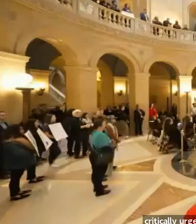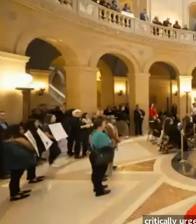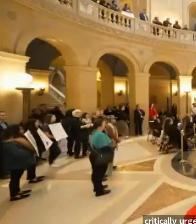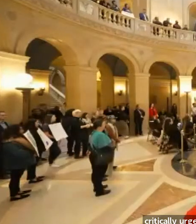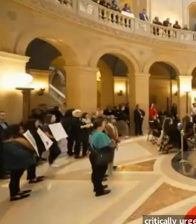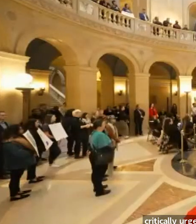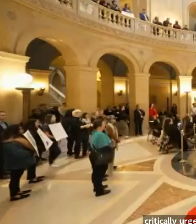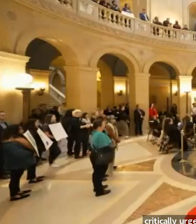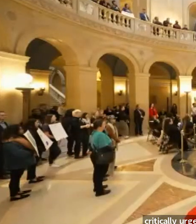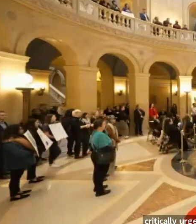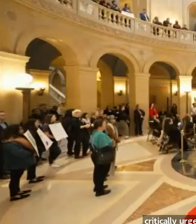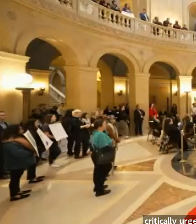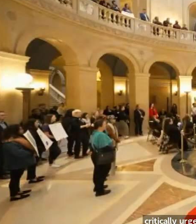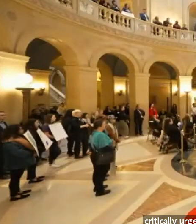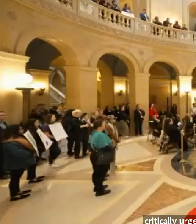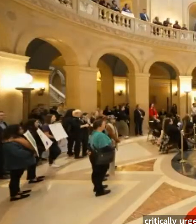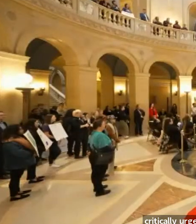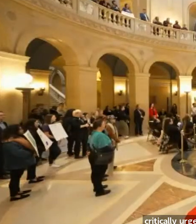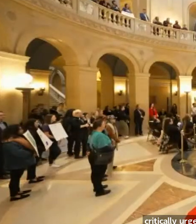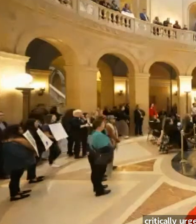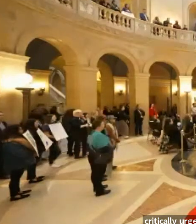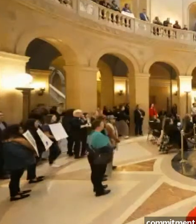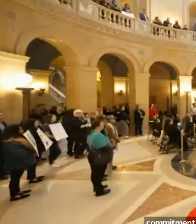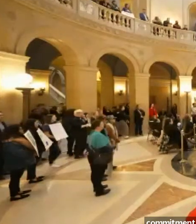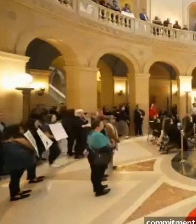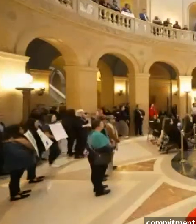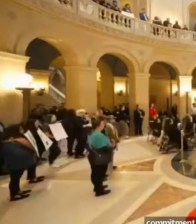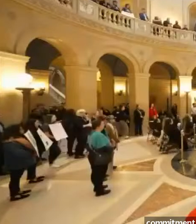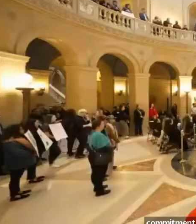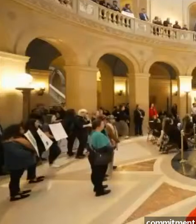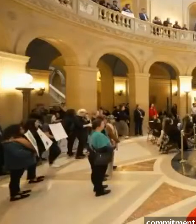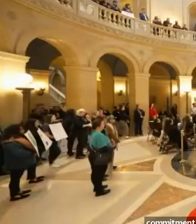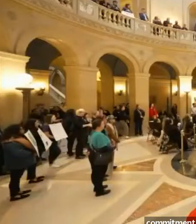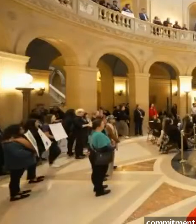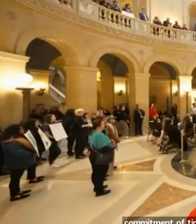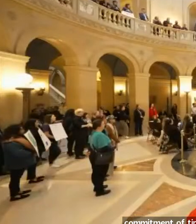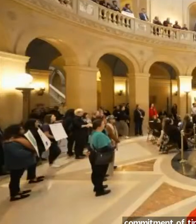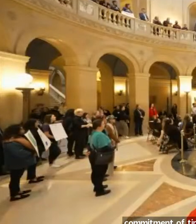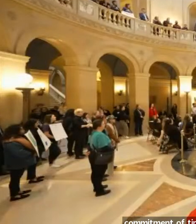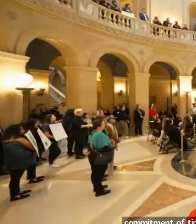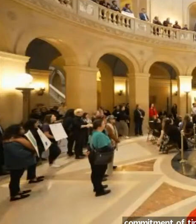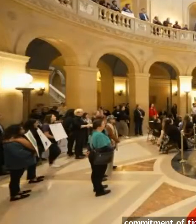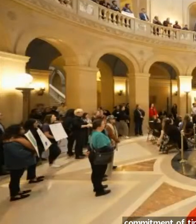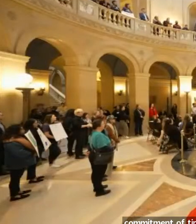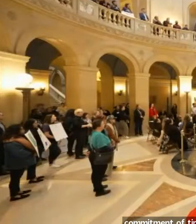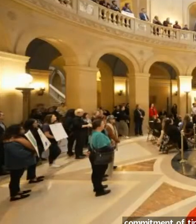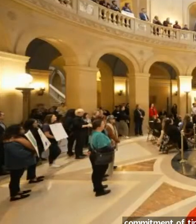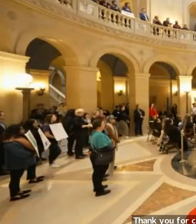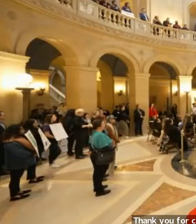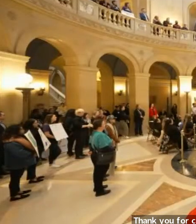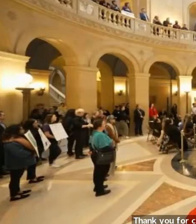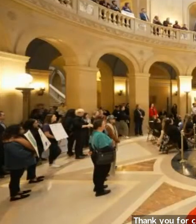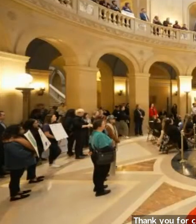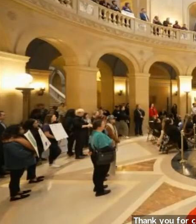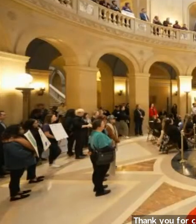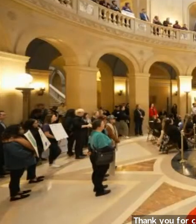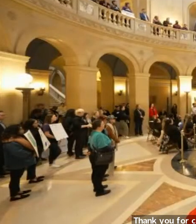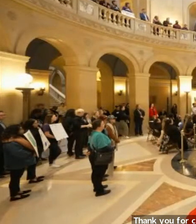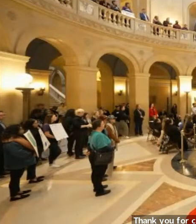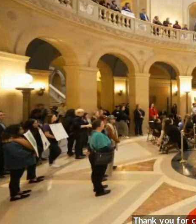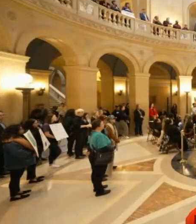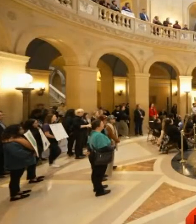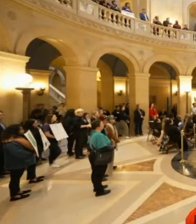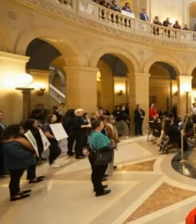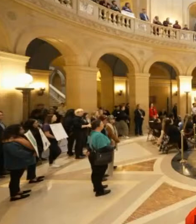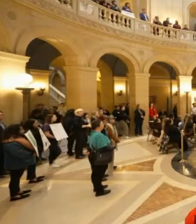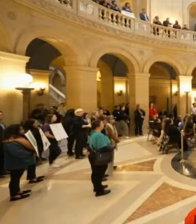and allocated resources. Thank you for continuing to honor the victims who are no longer with us, the families who have had